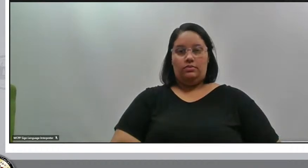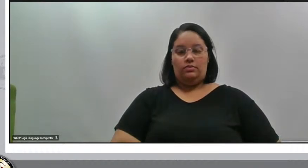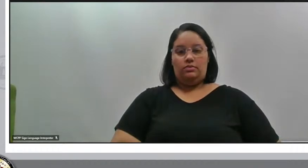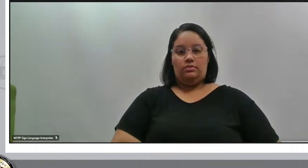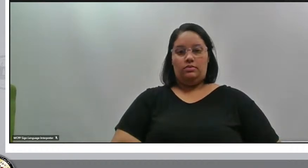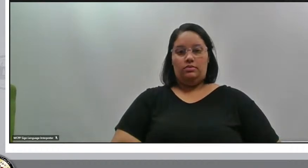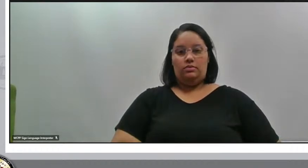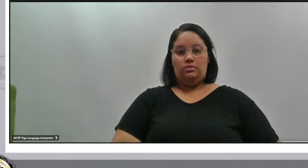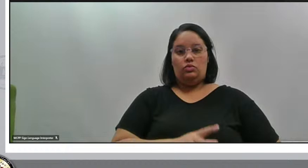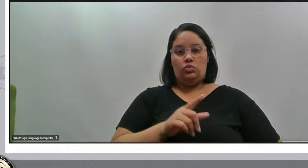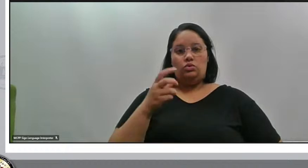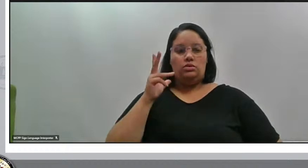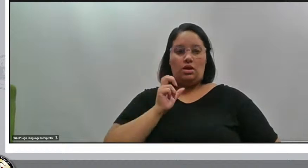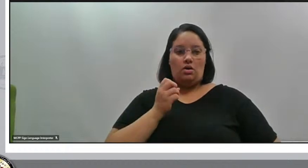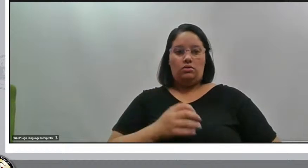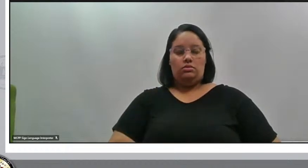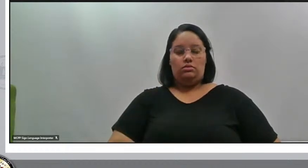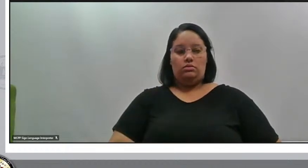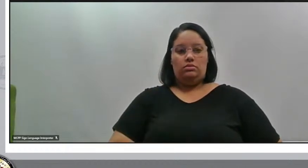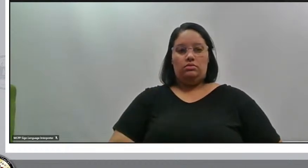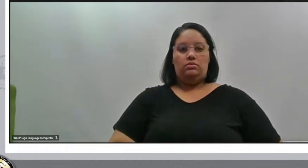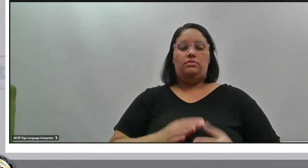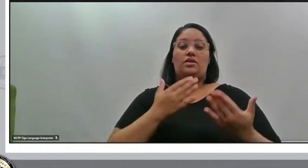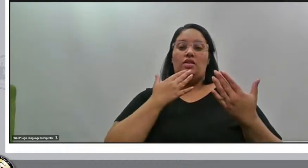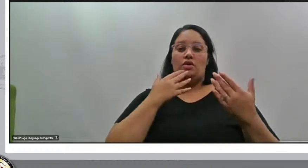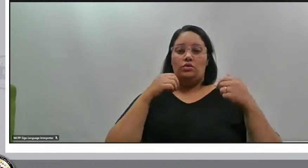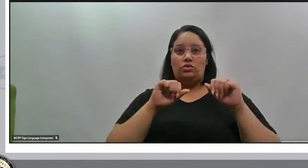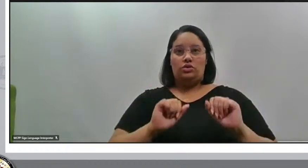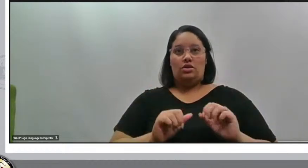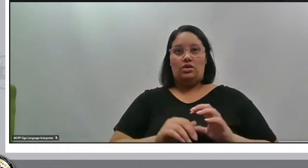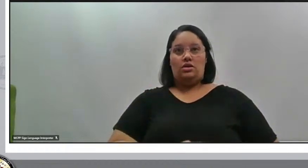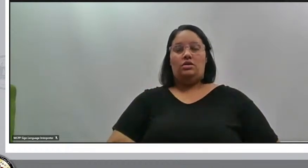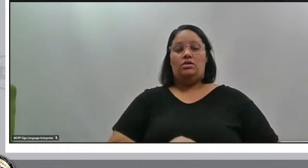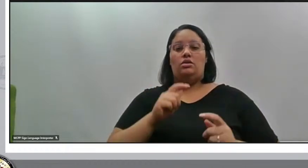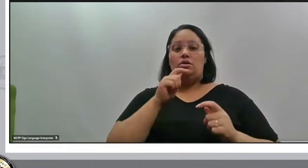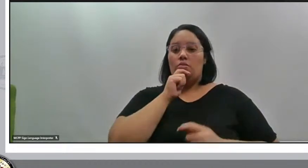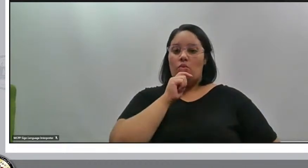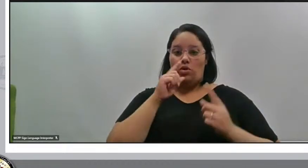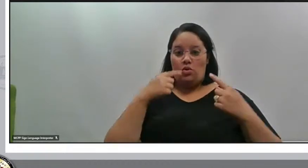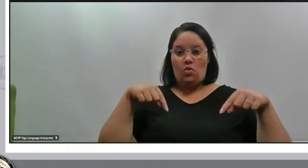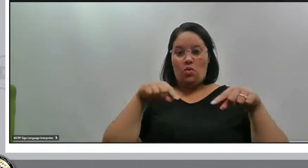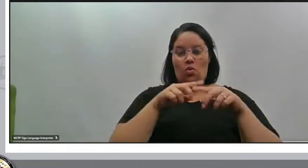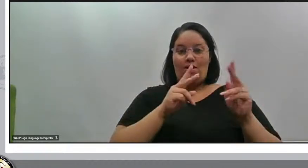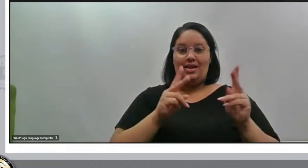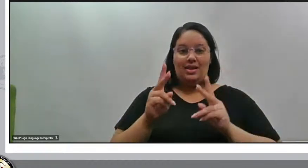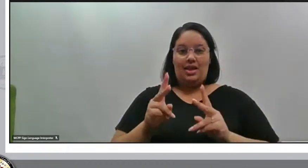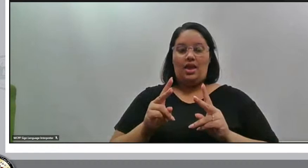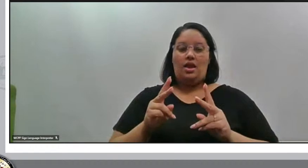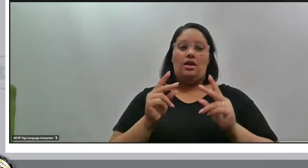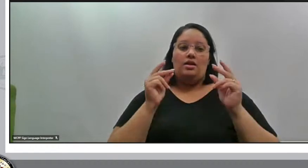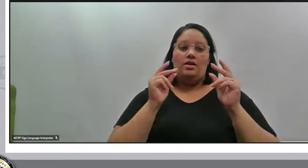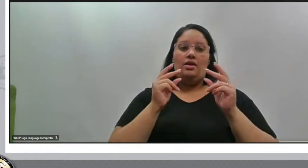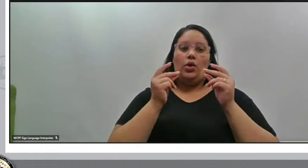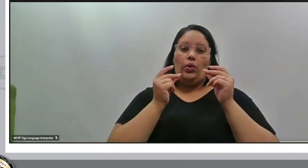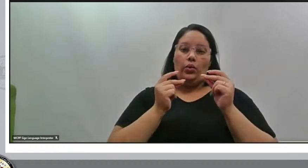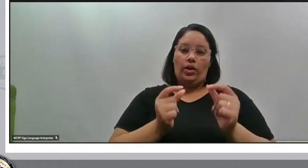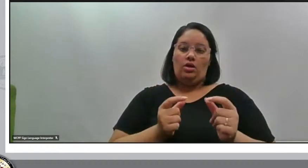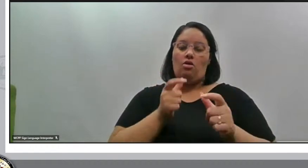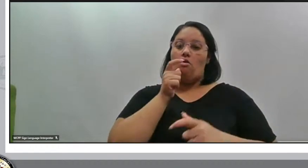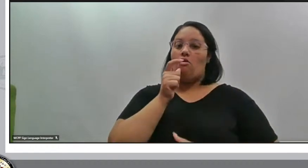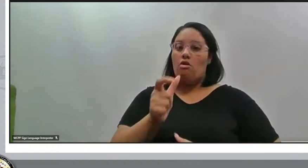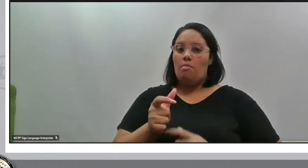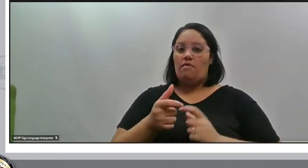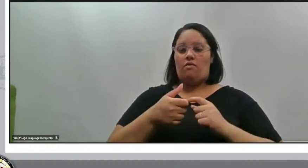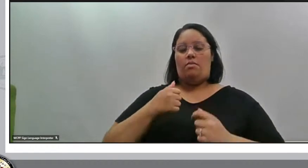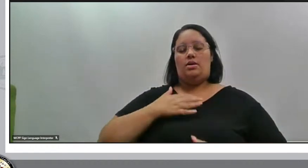You're on mute. Please, yes, thank you, Chairperson. Good morning all. Once again, a very quick comment from my